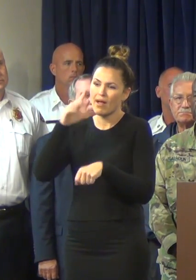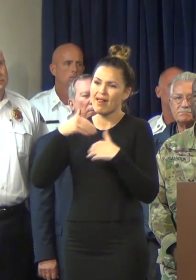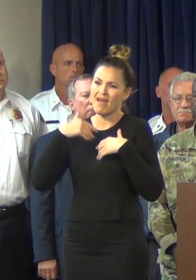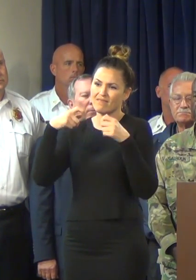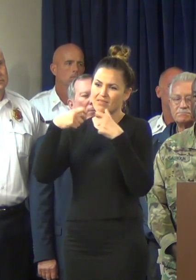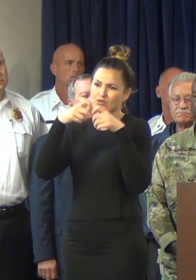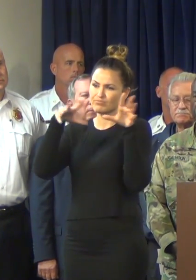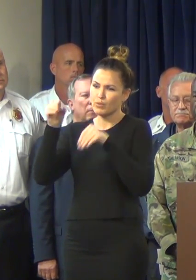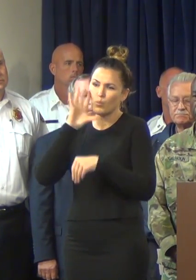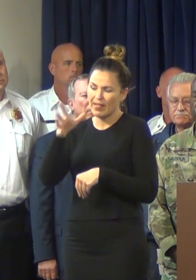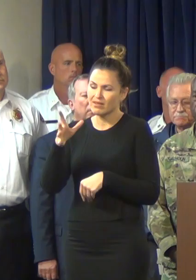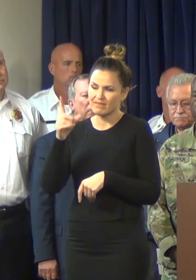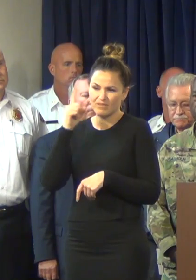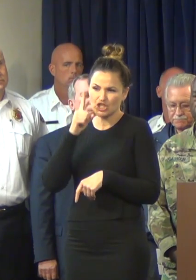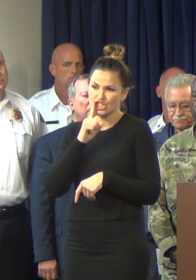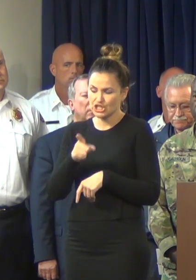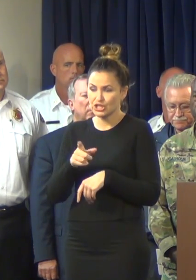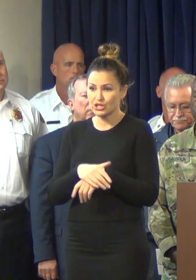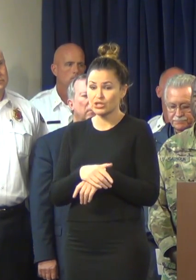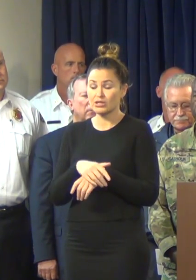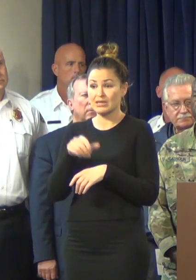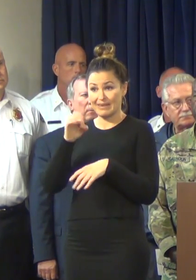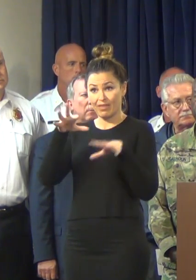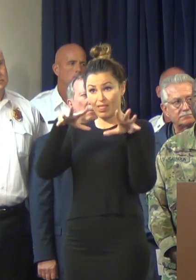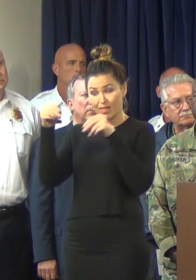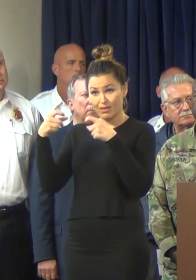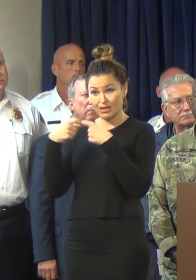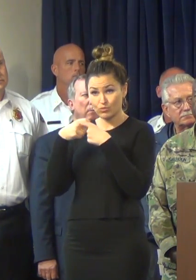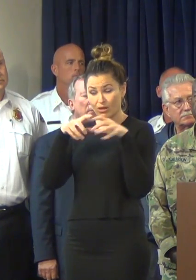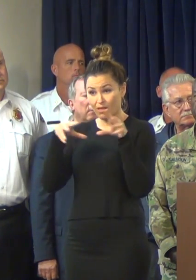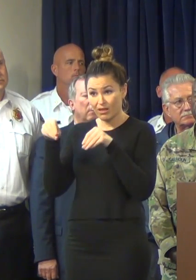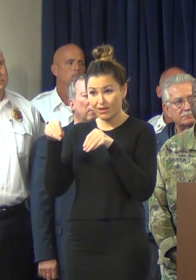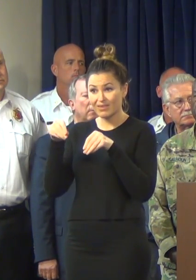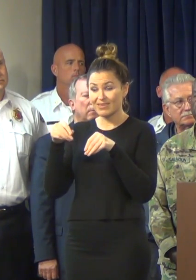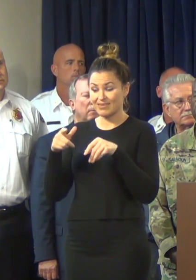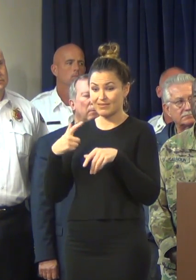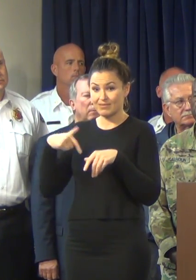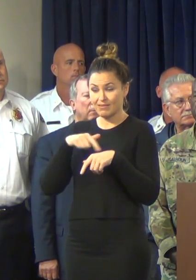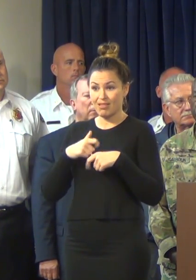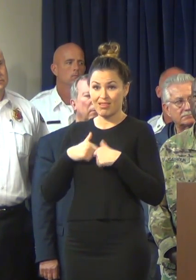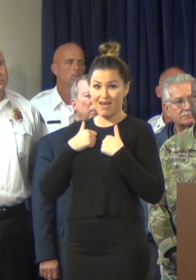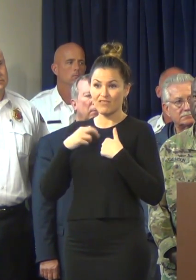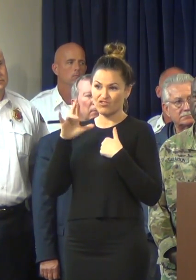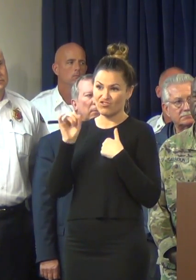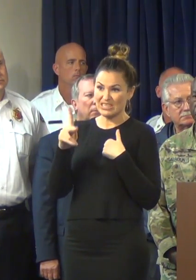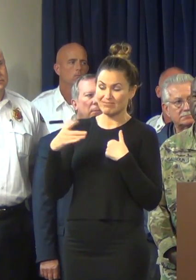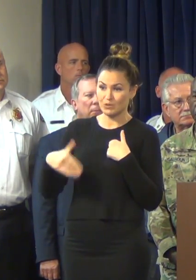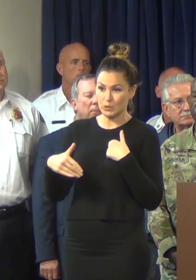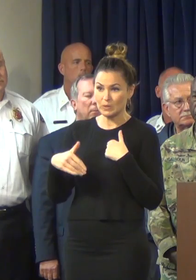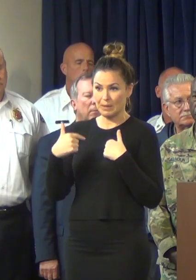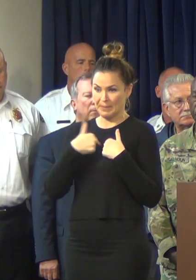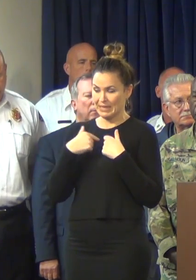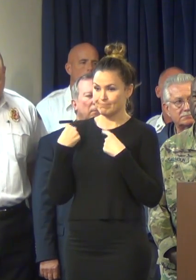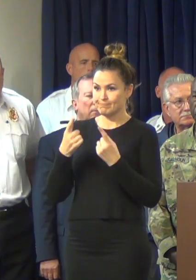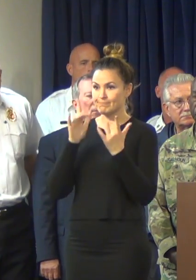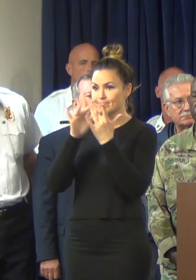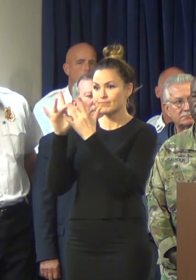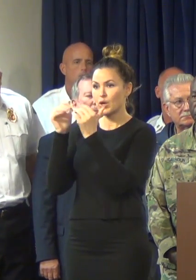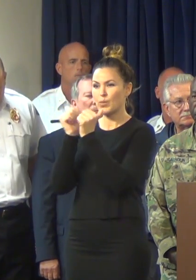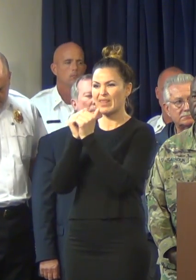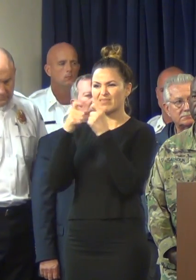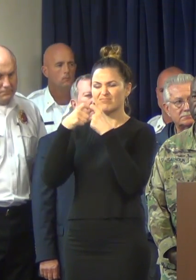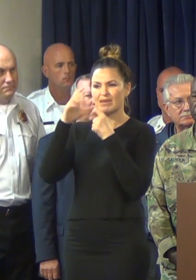question. We know that when there is no power, lives are at risk. I've stayed in constant contact with utilities across